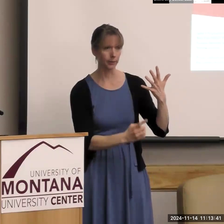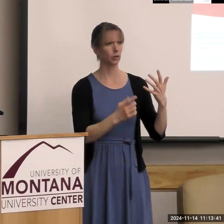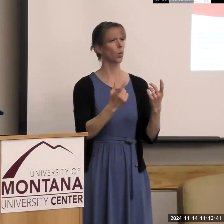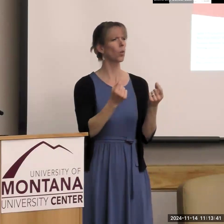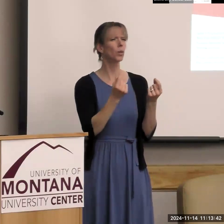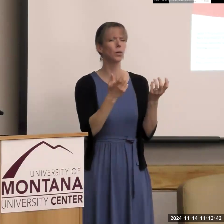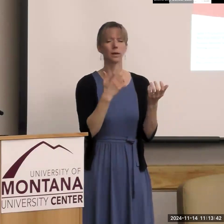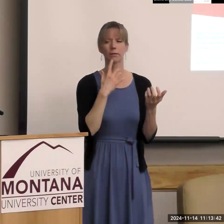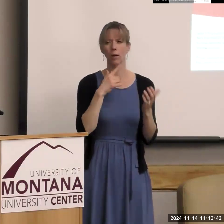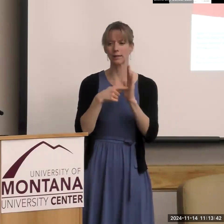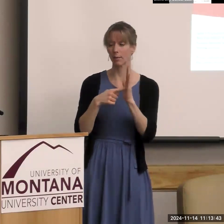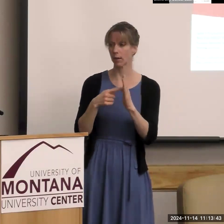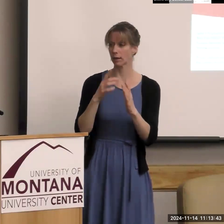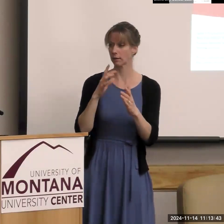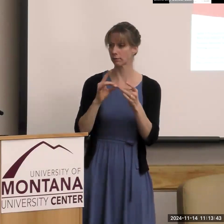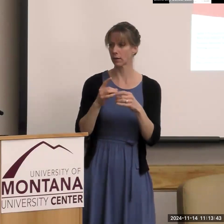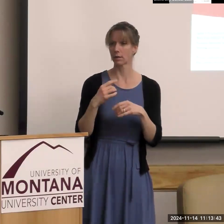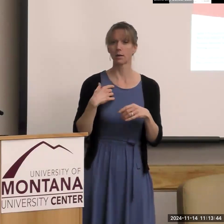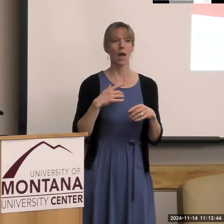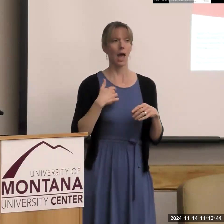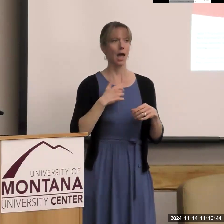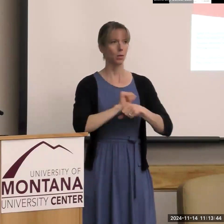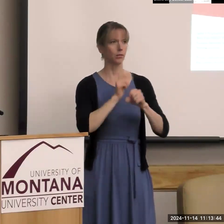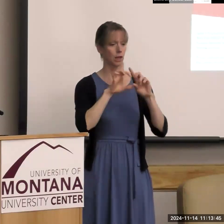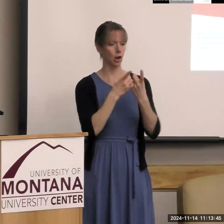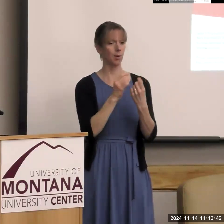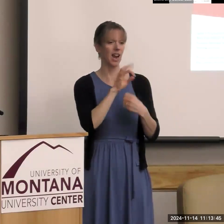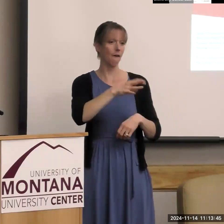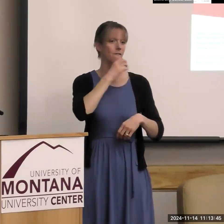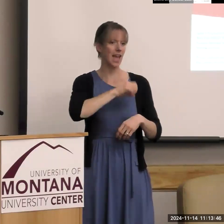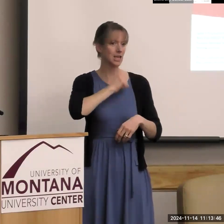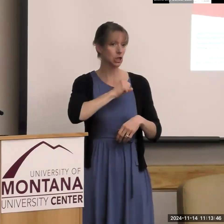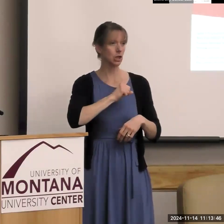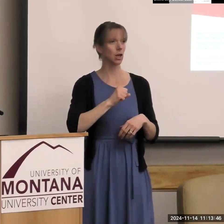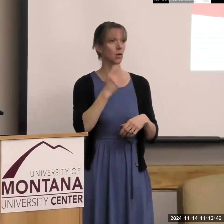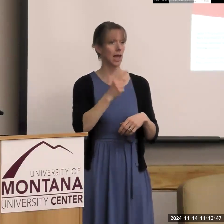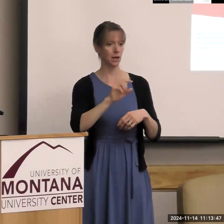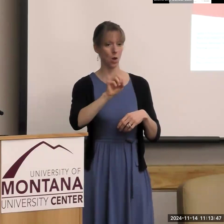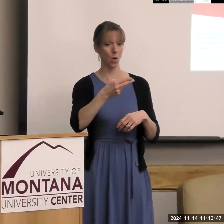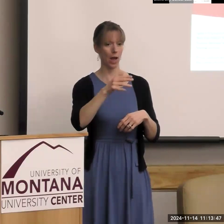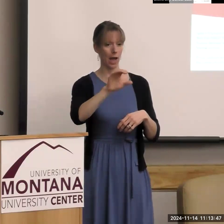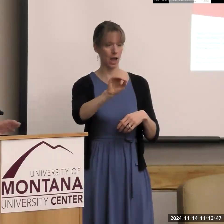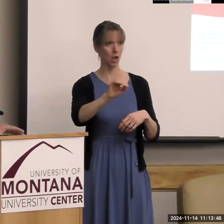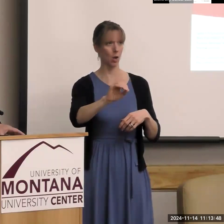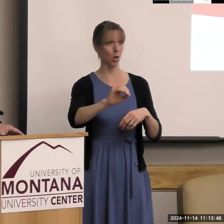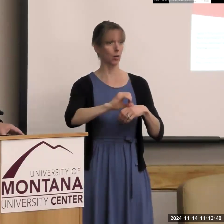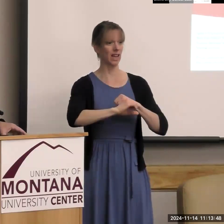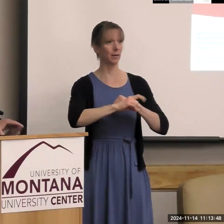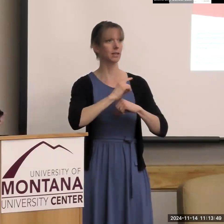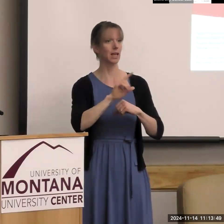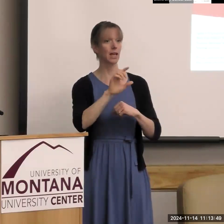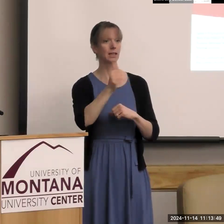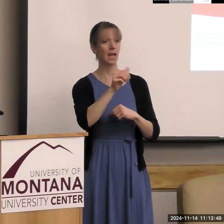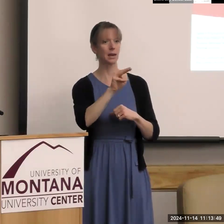Again, I gave this example earlier. I worked for the Department of Aging, and one of their biggest campaigns in Ohio is the 10 million steps, which